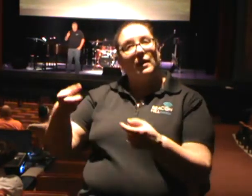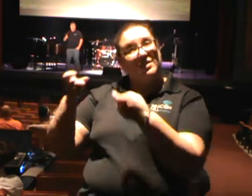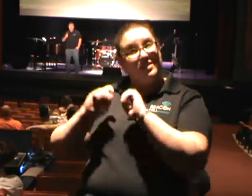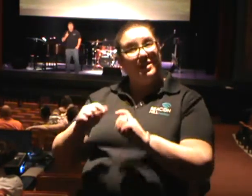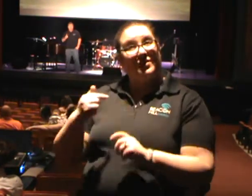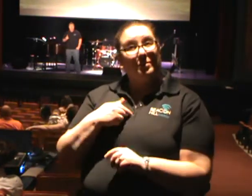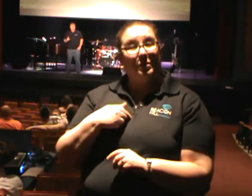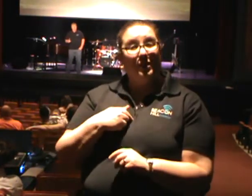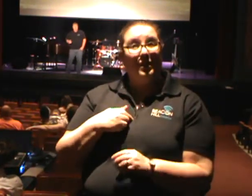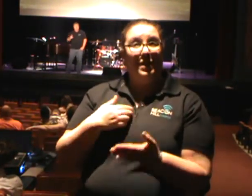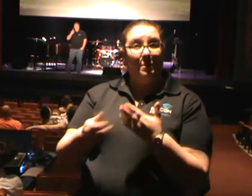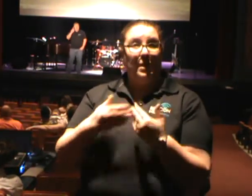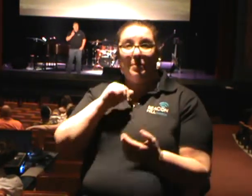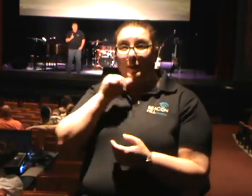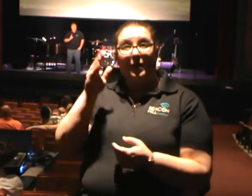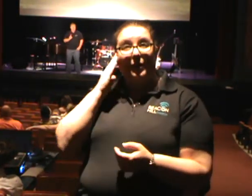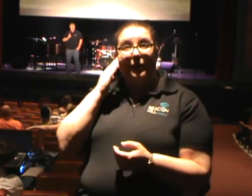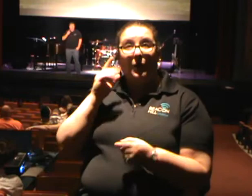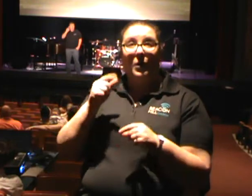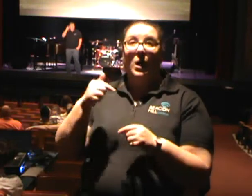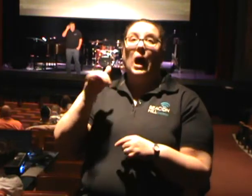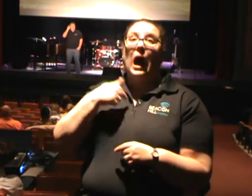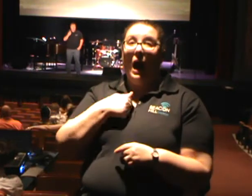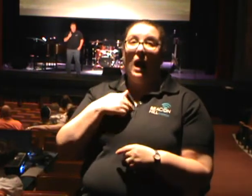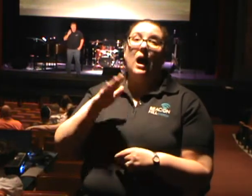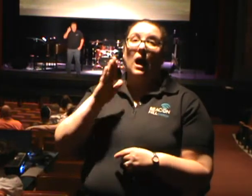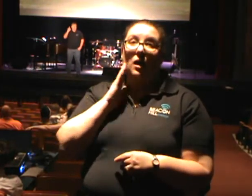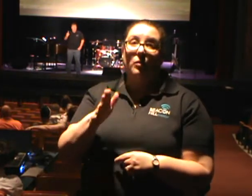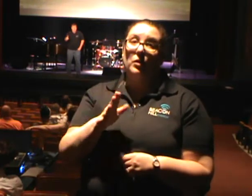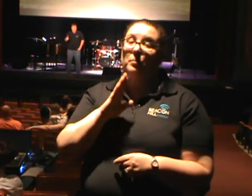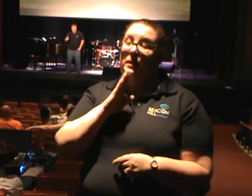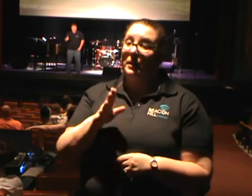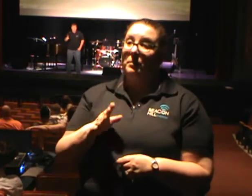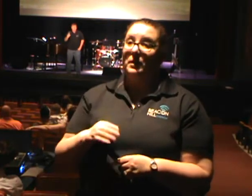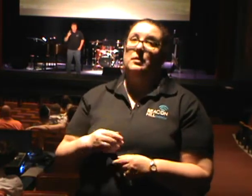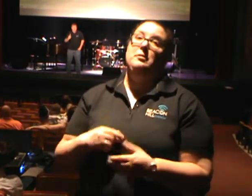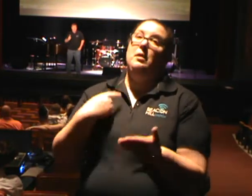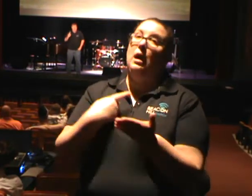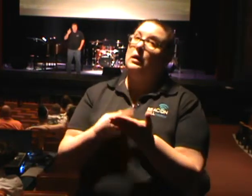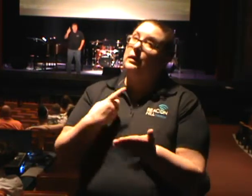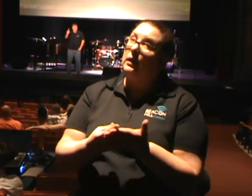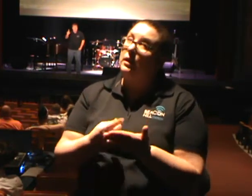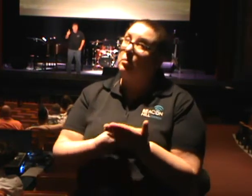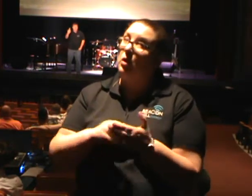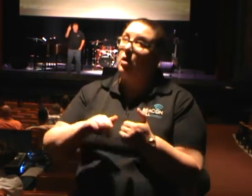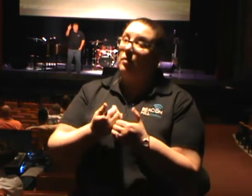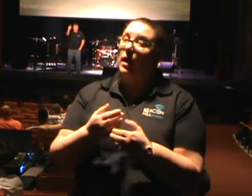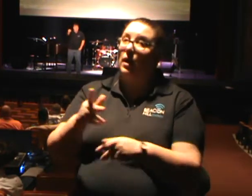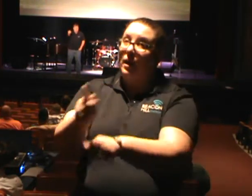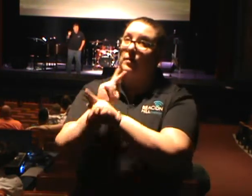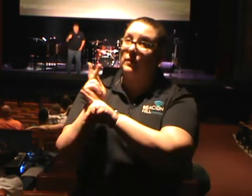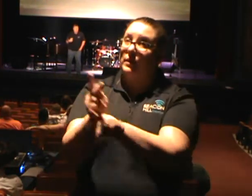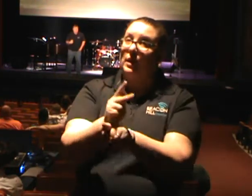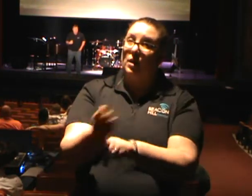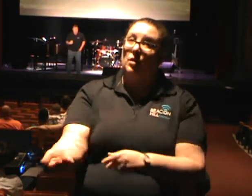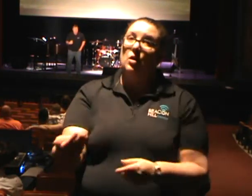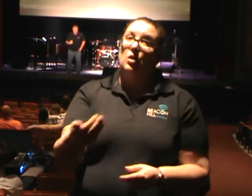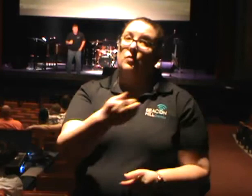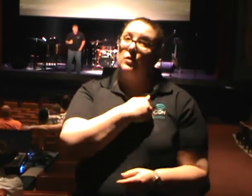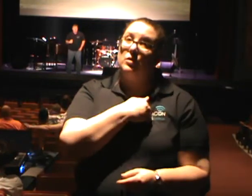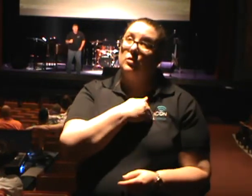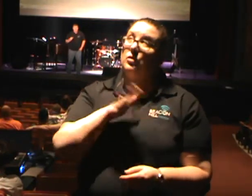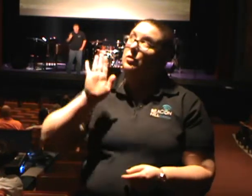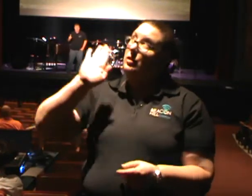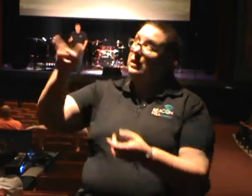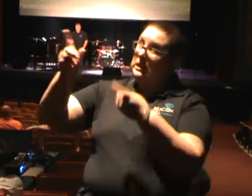want you to know this morning that I will be held accountable for how I have cared for the souls that he has given